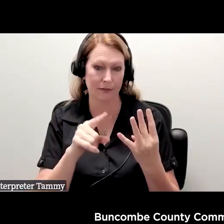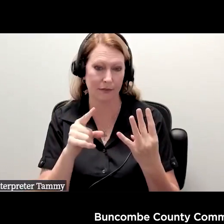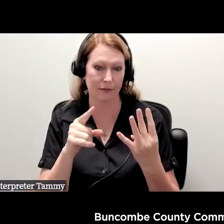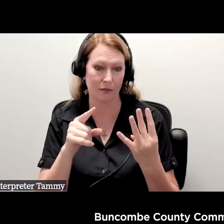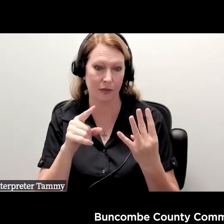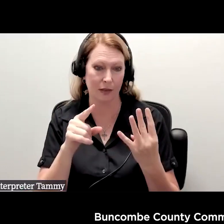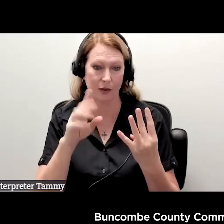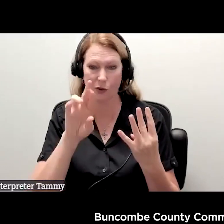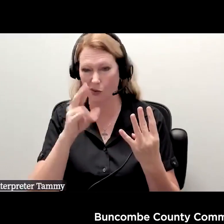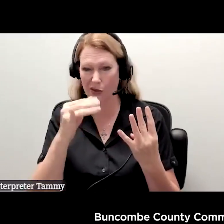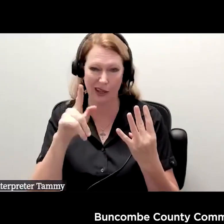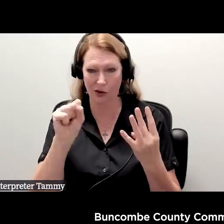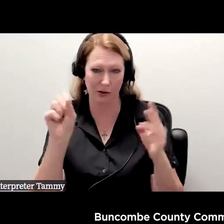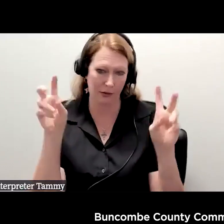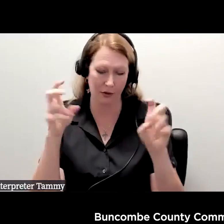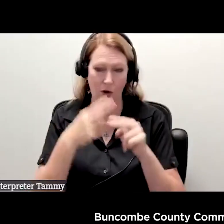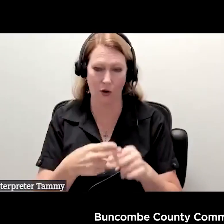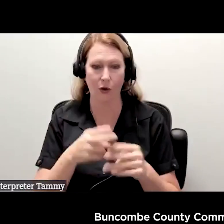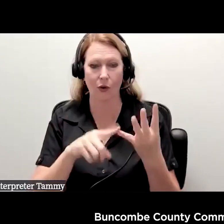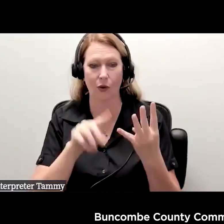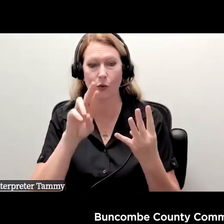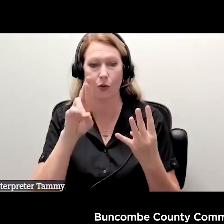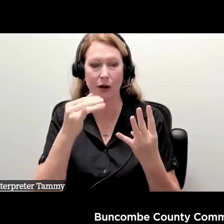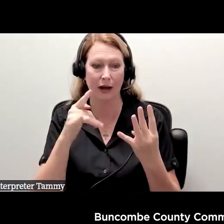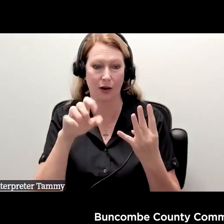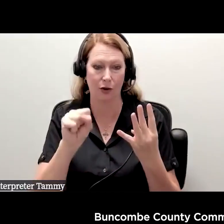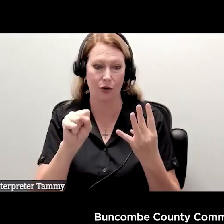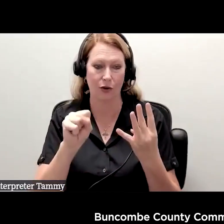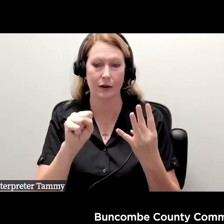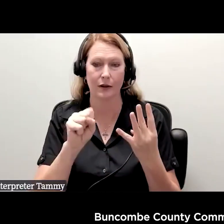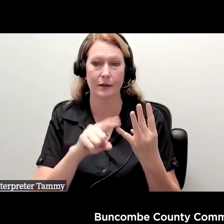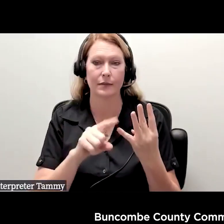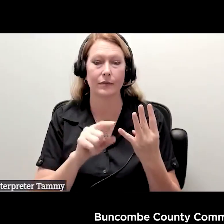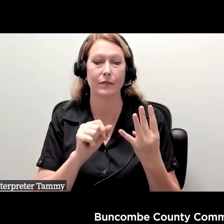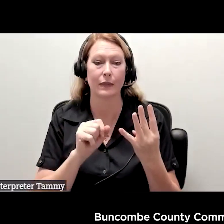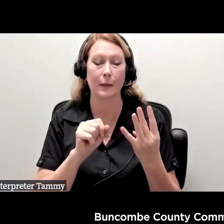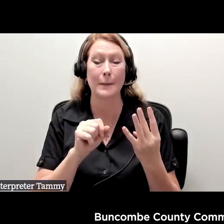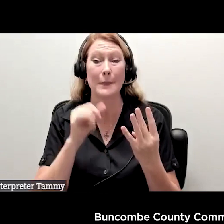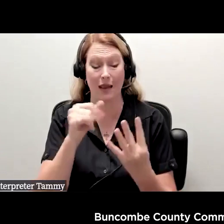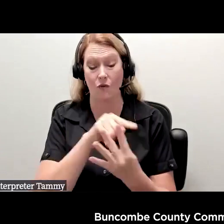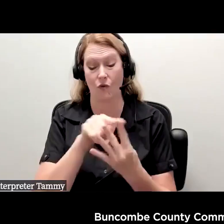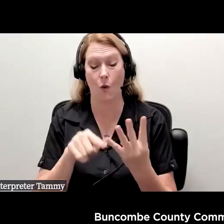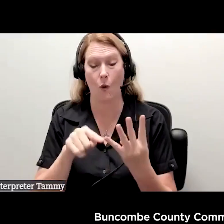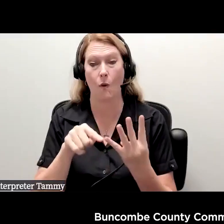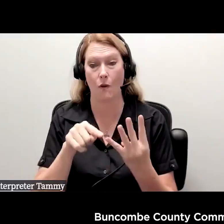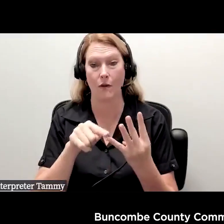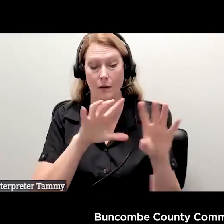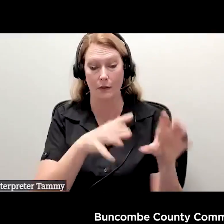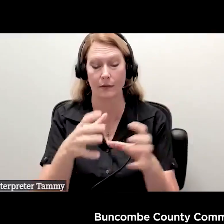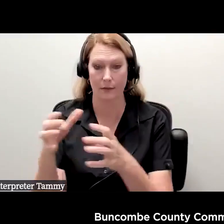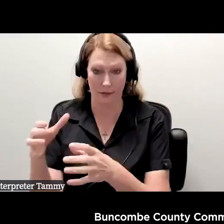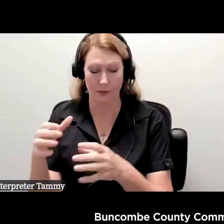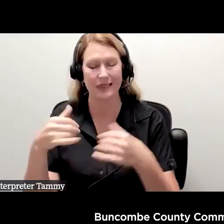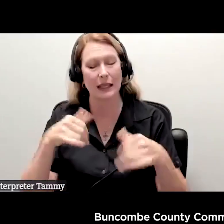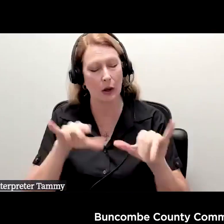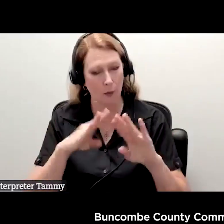of conversation about how we're going to refer to that location. But again, these 4 areas continue to be open